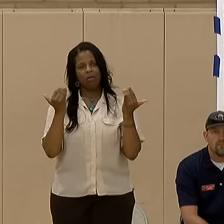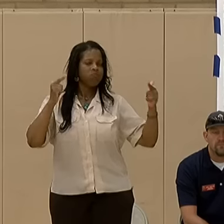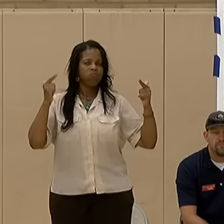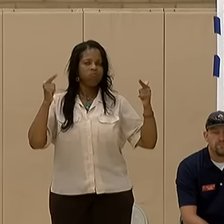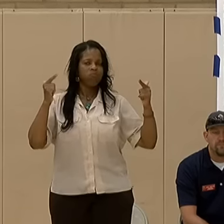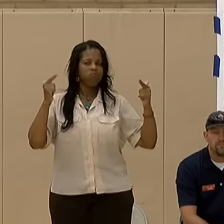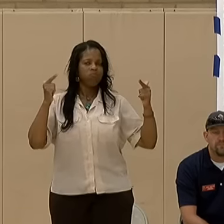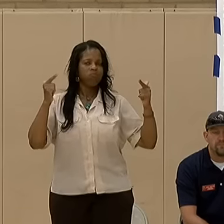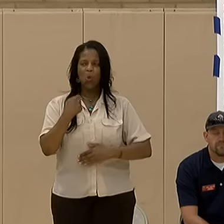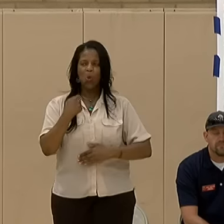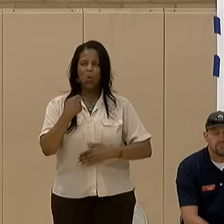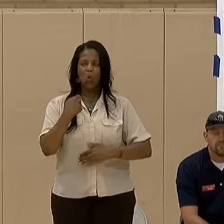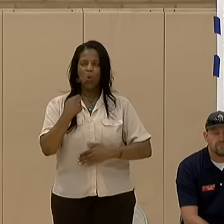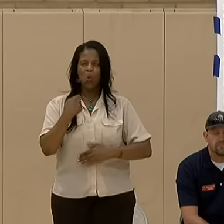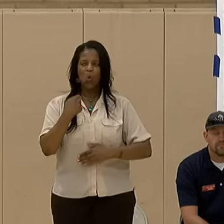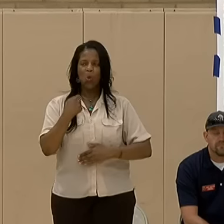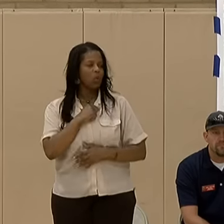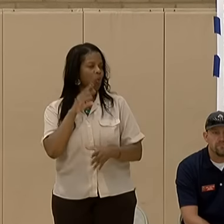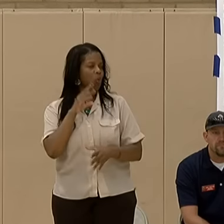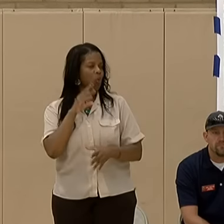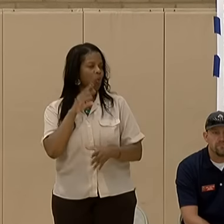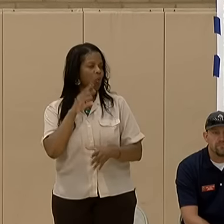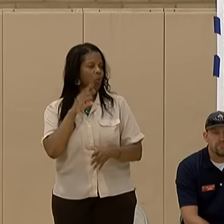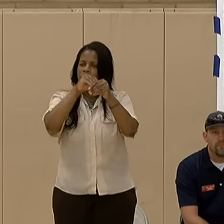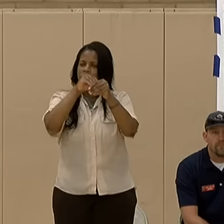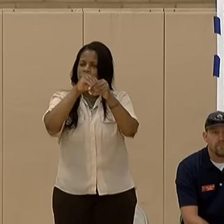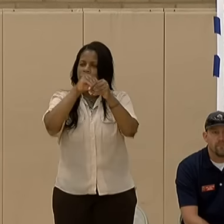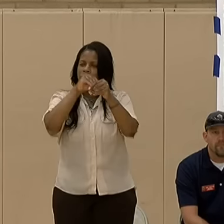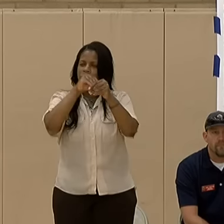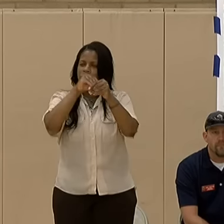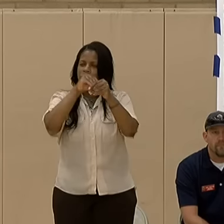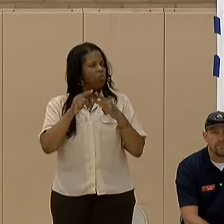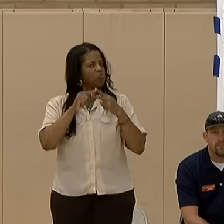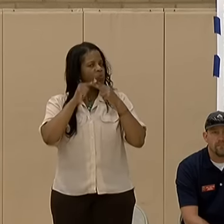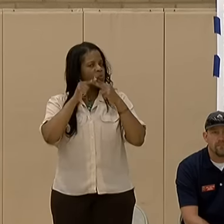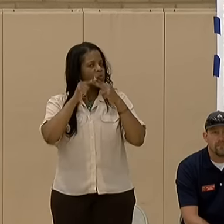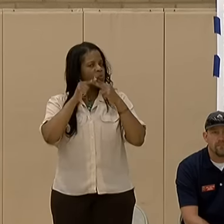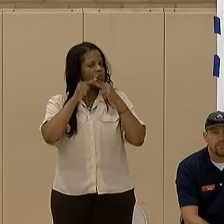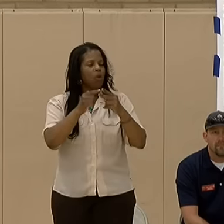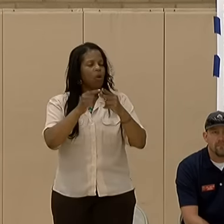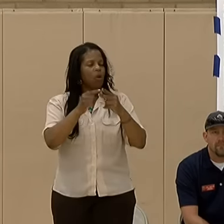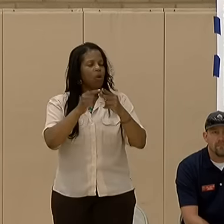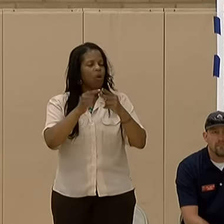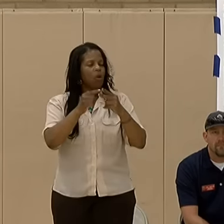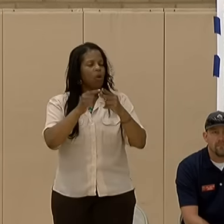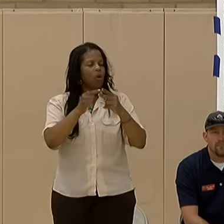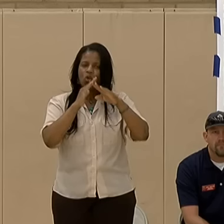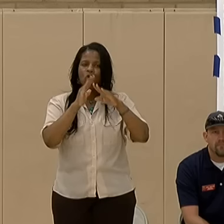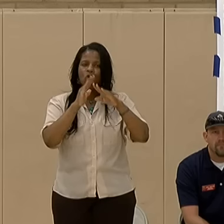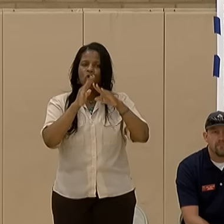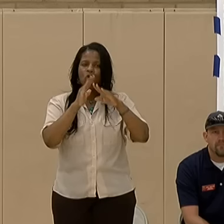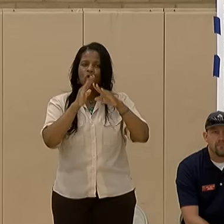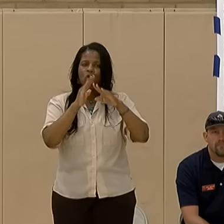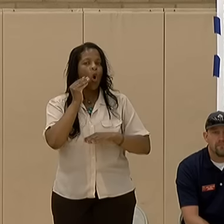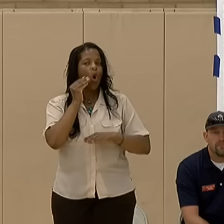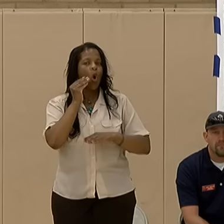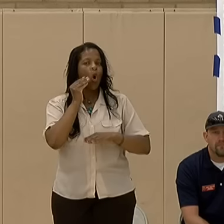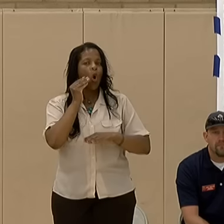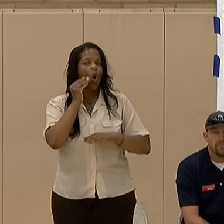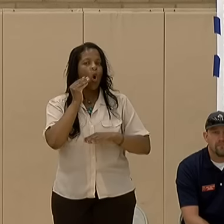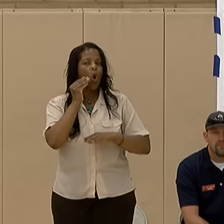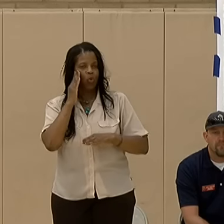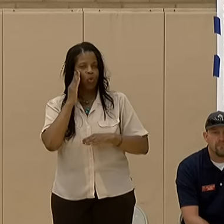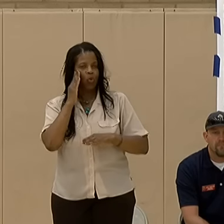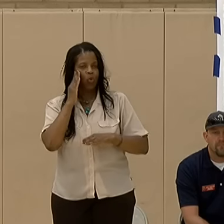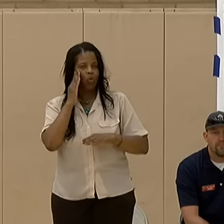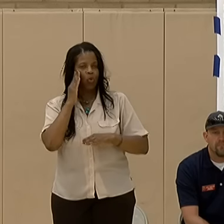We were actively engaged in protecting your structures to save them. We